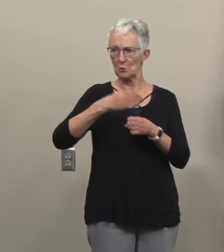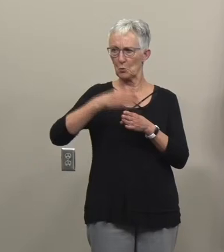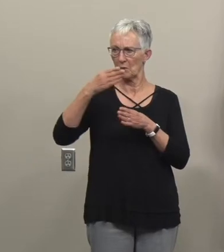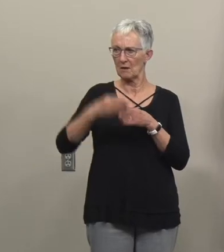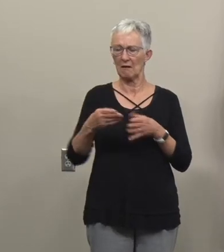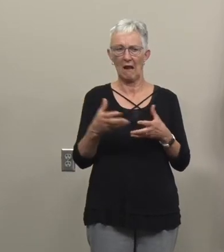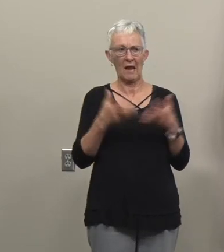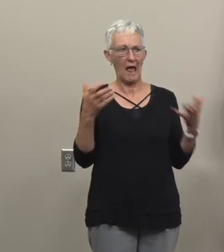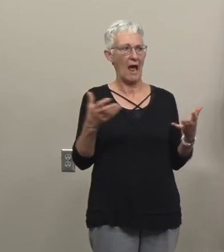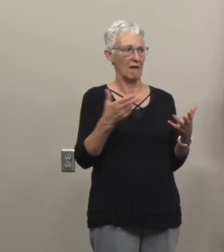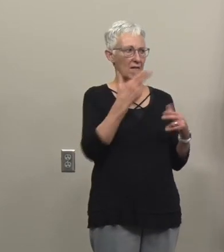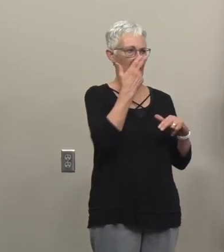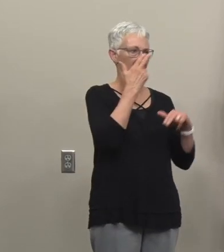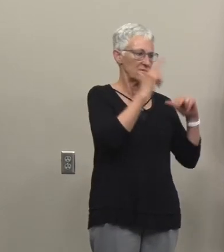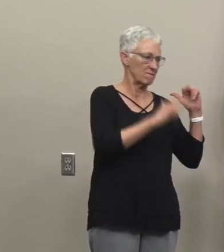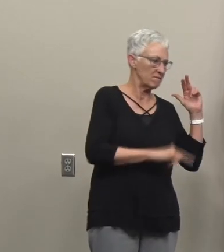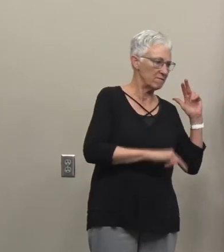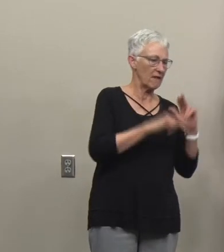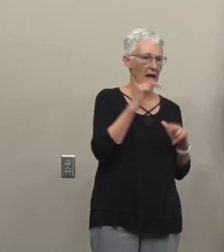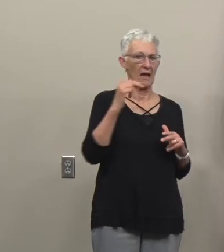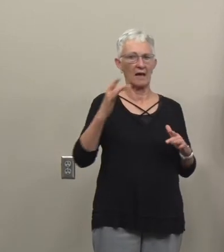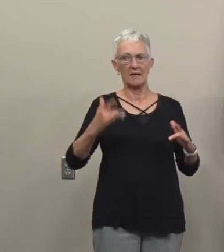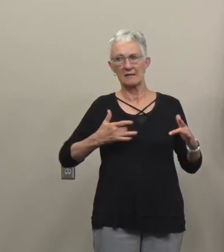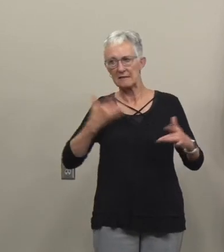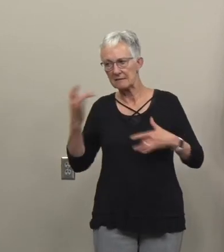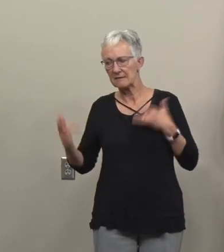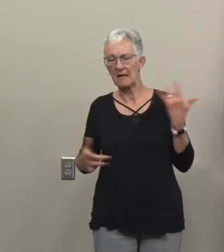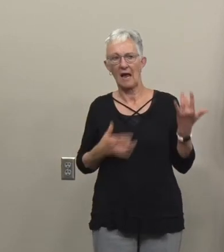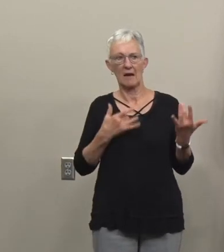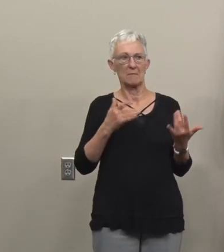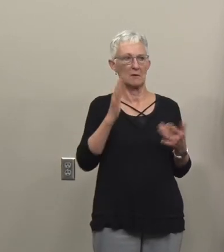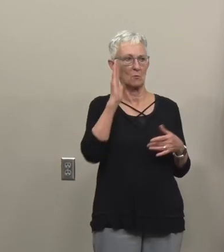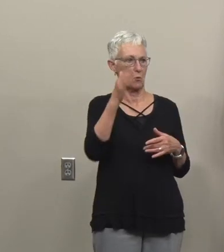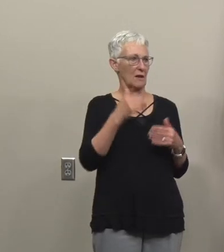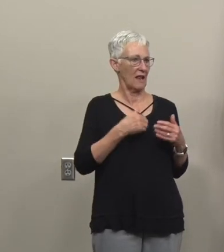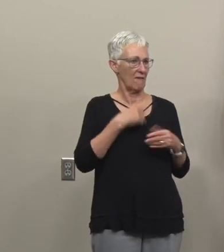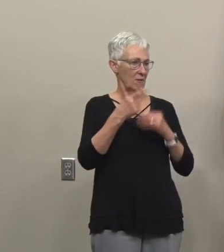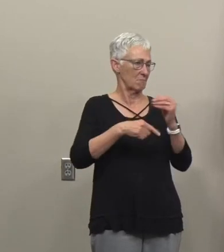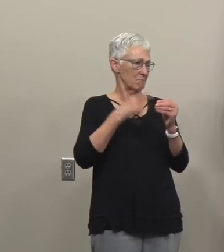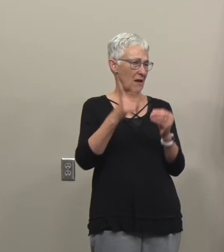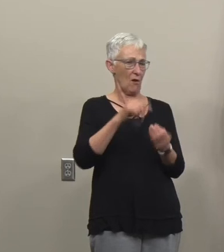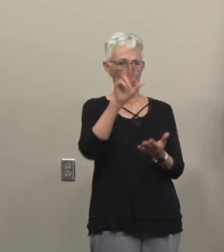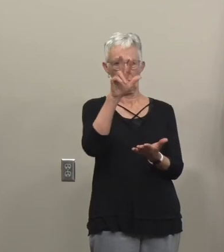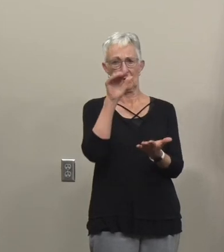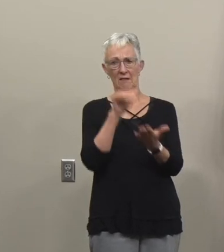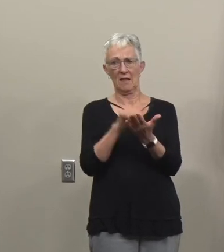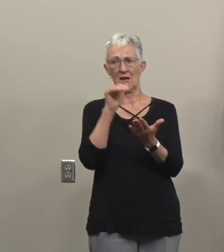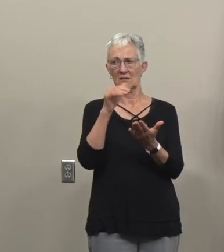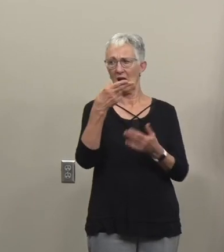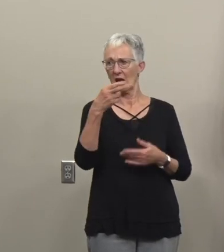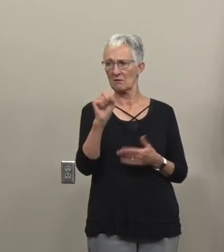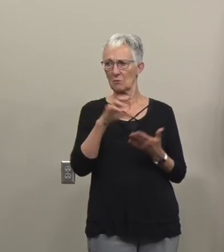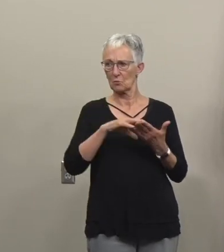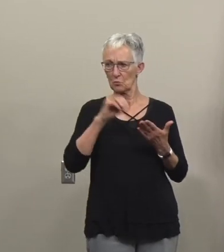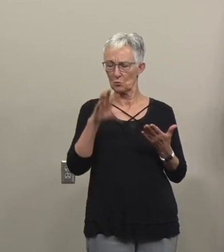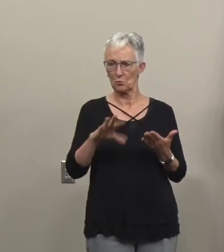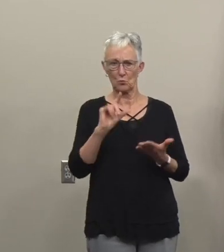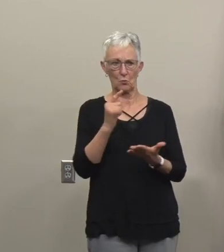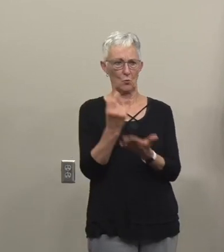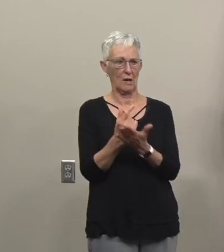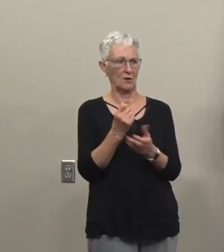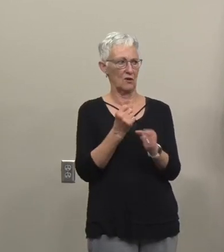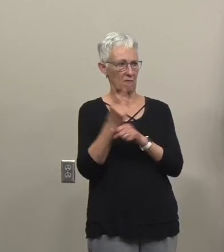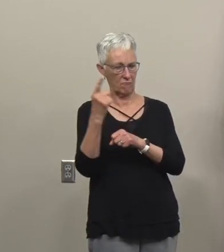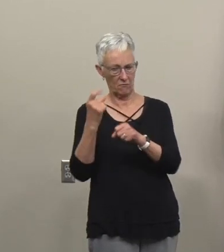lot of fun, a lot of excitement, and we graduate about 3,000 high school students each year from LPS. And of course, as